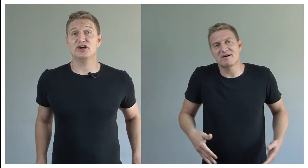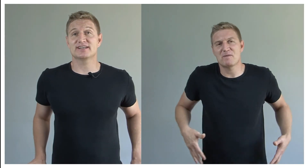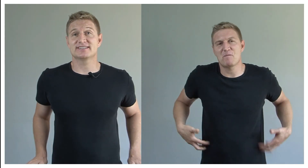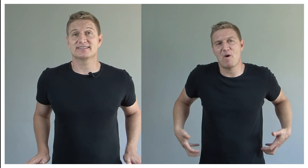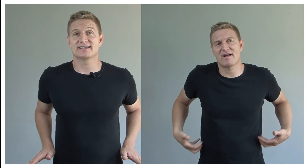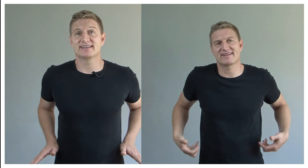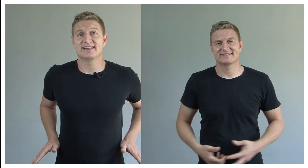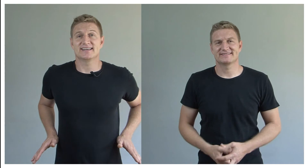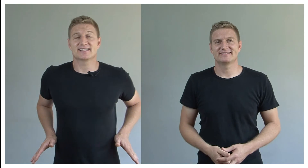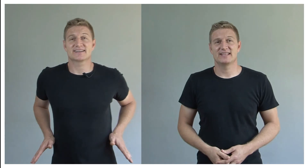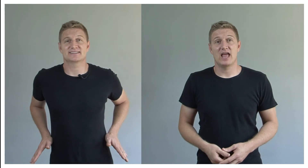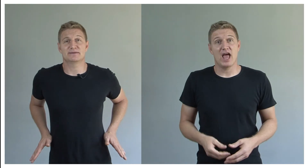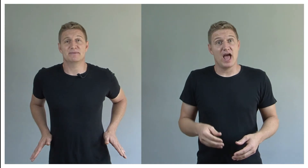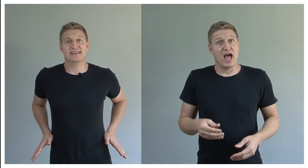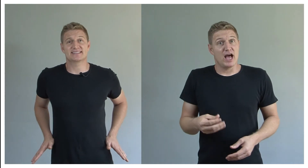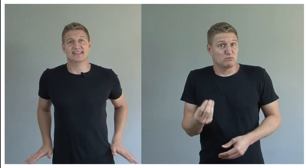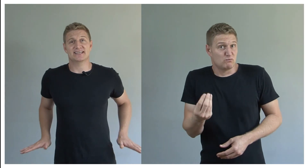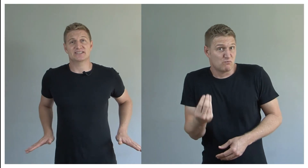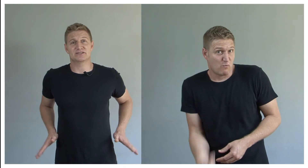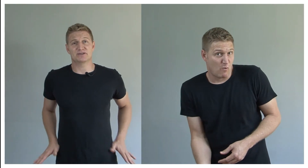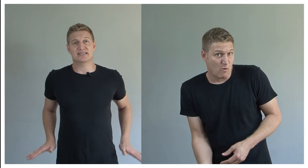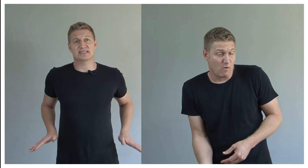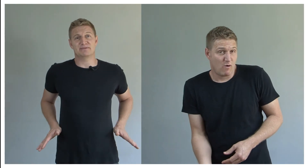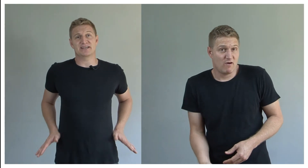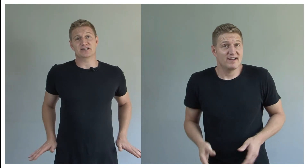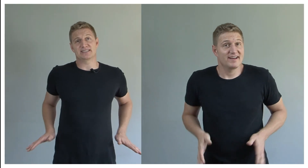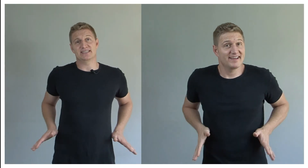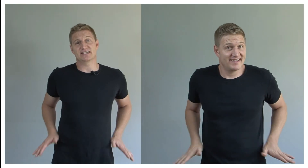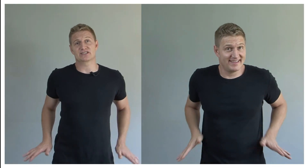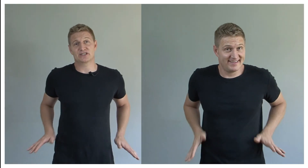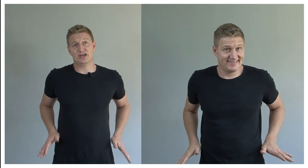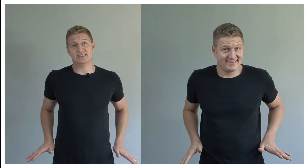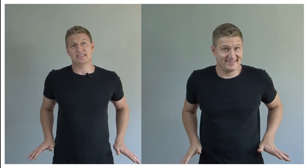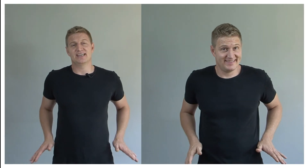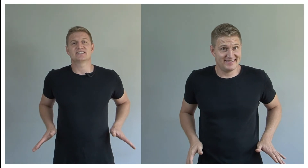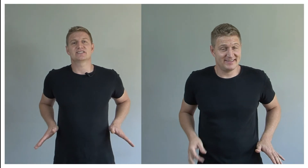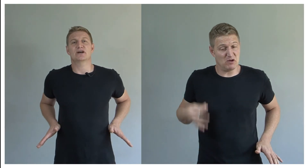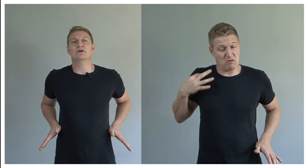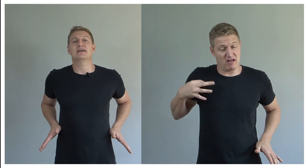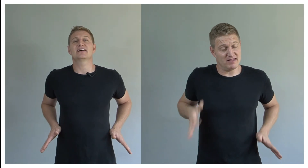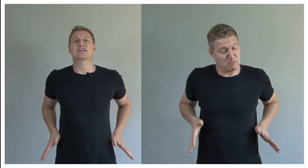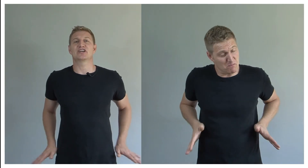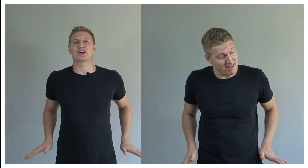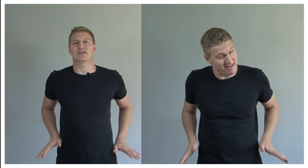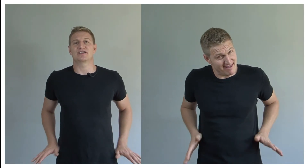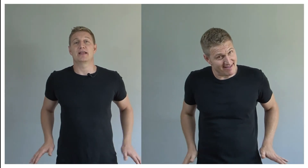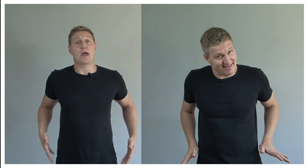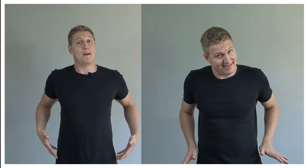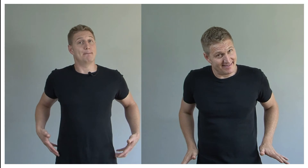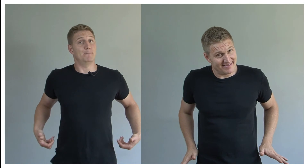skirt, because the mothers like to dress up the girls in little skirts. So girl.